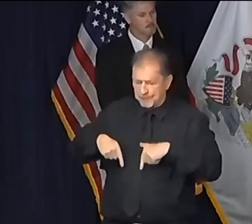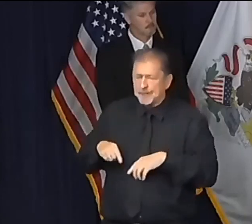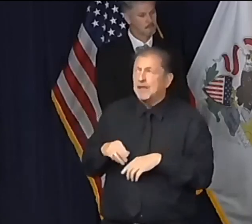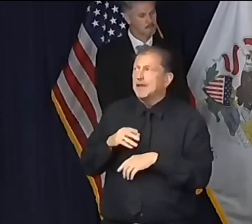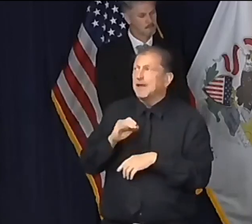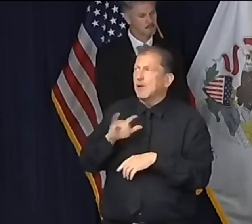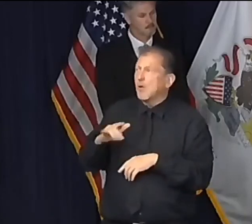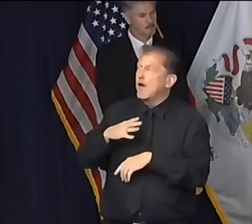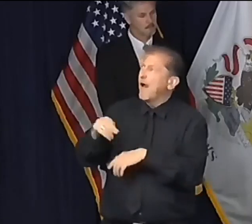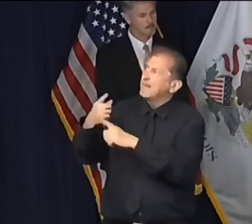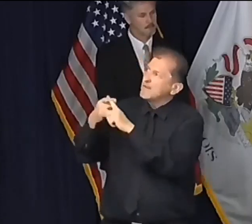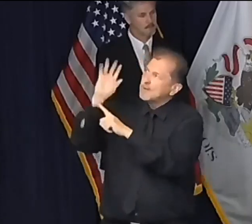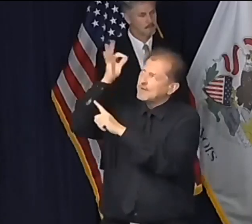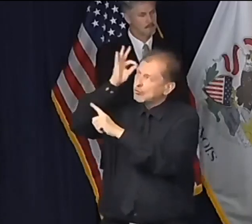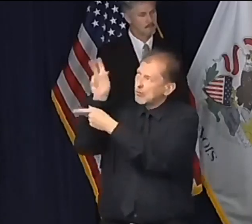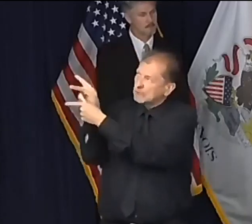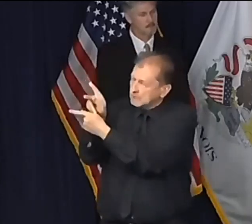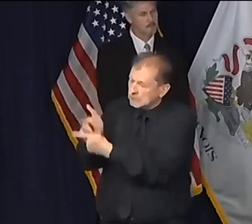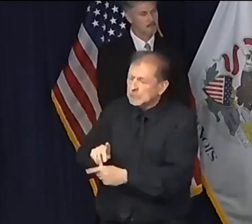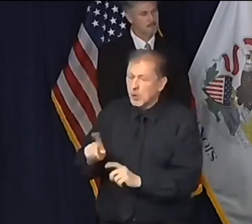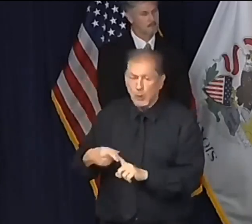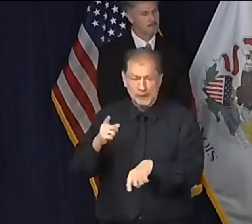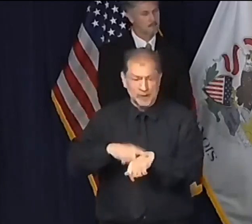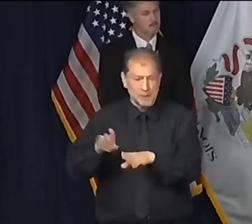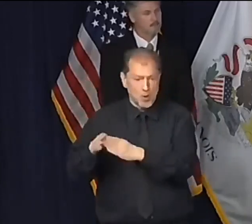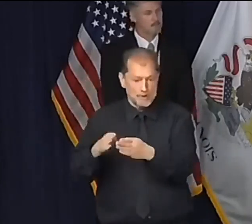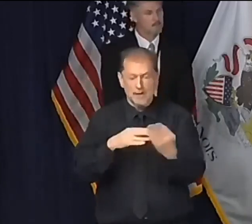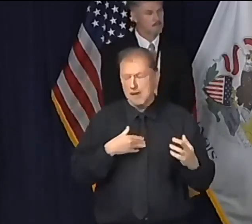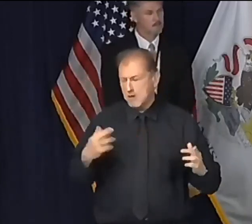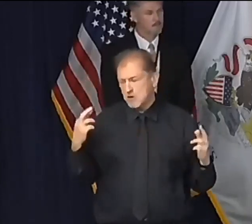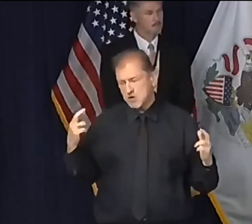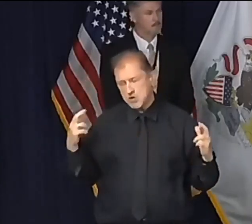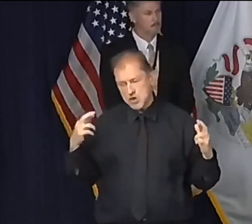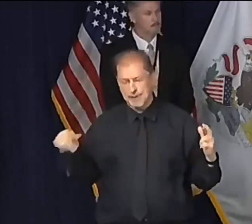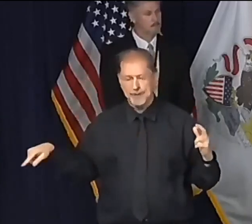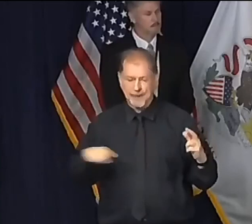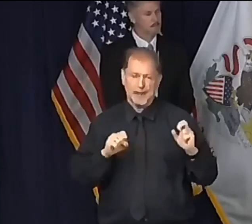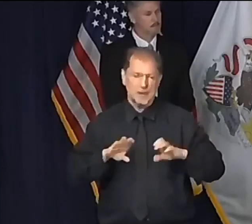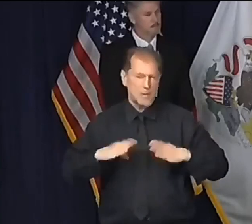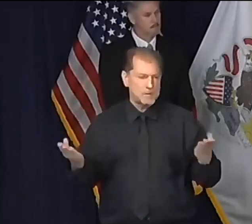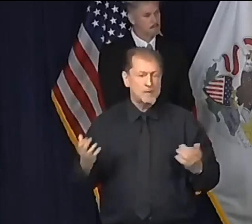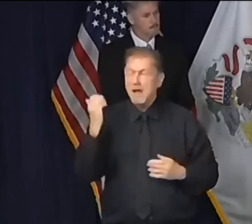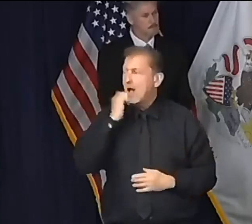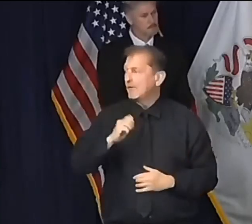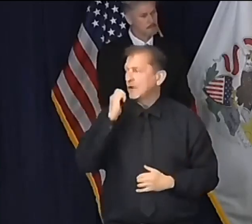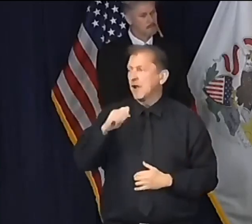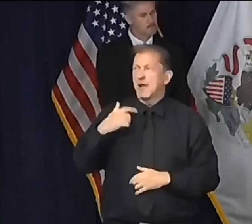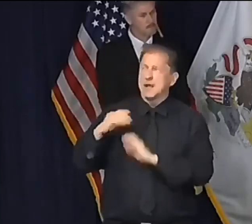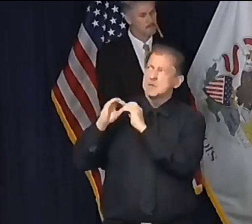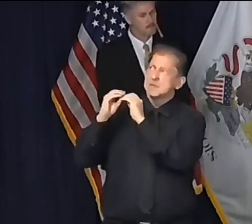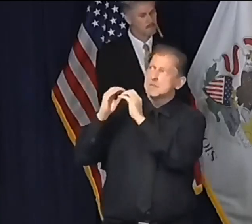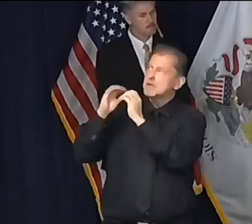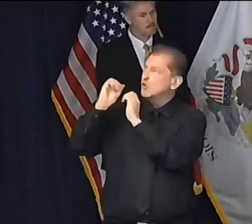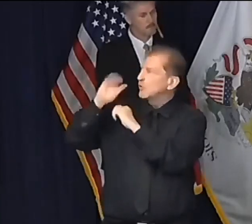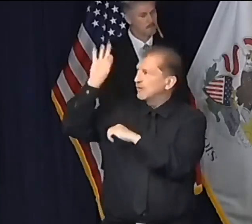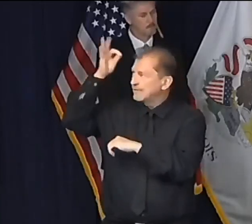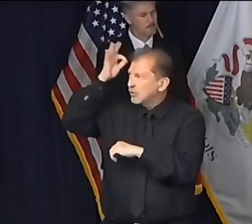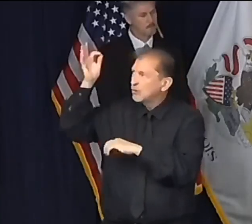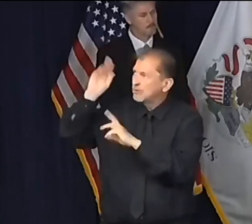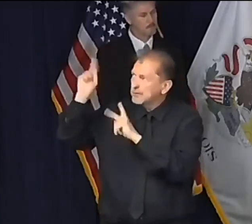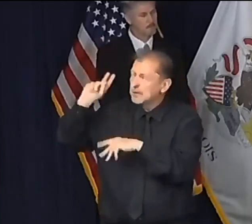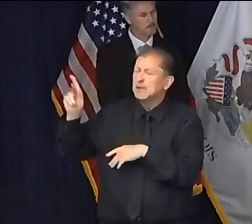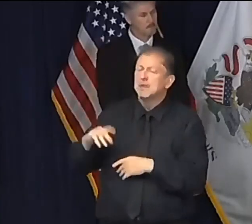it's time. We're doing our best. I am lobbying. Every day I'm talking to federal officials, federal elected